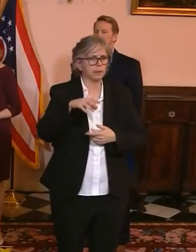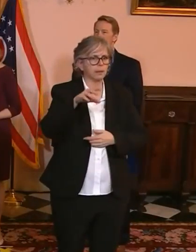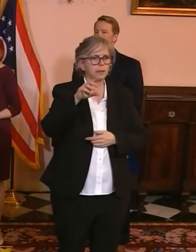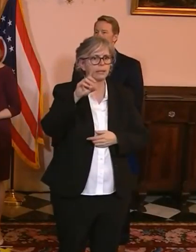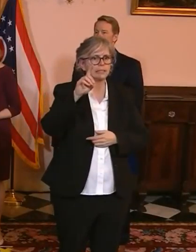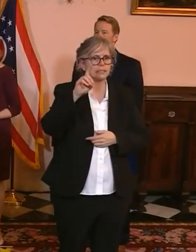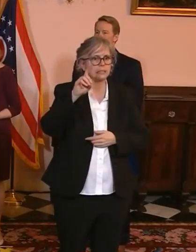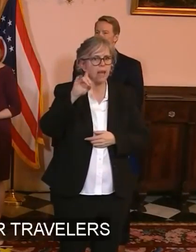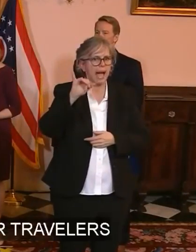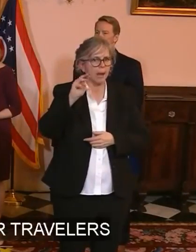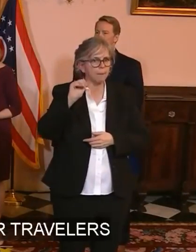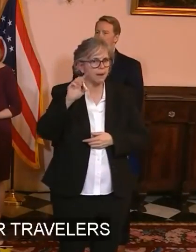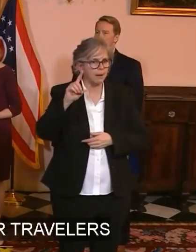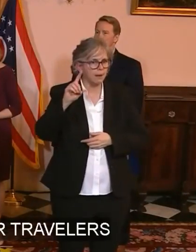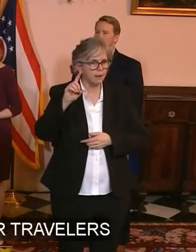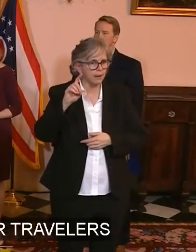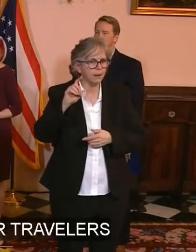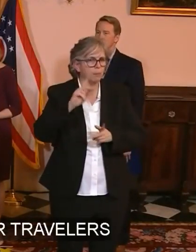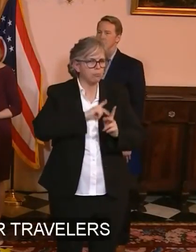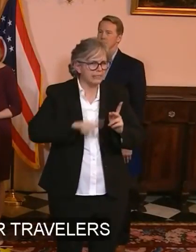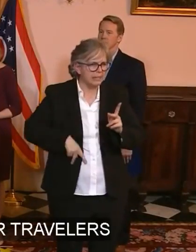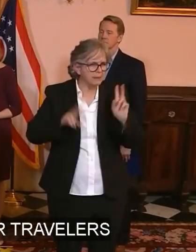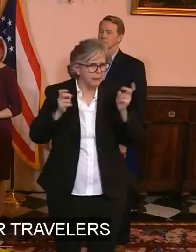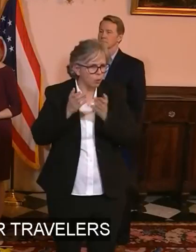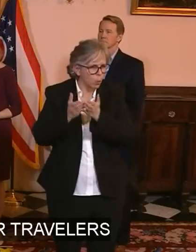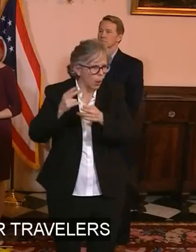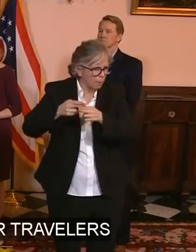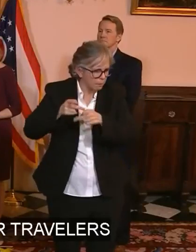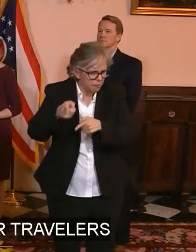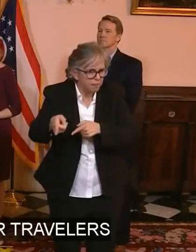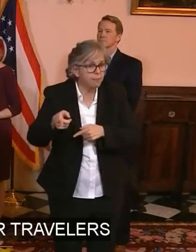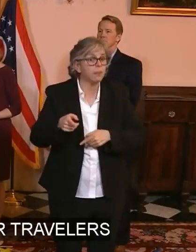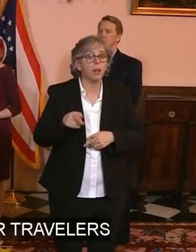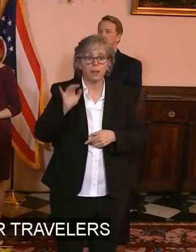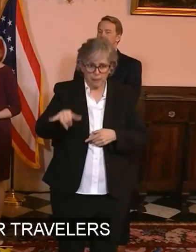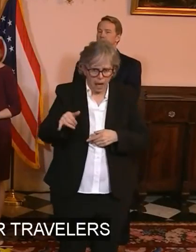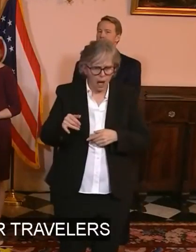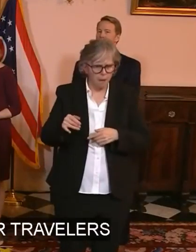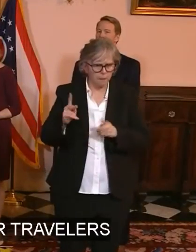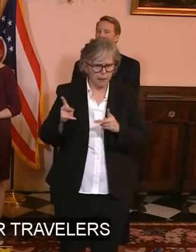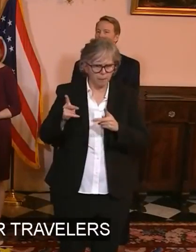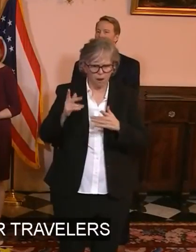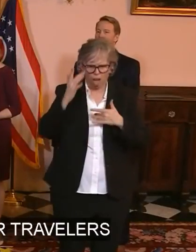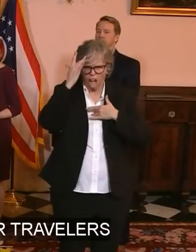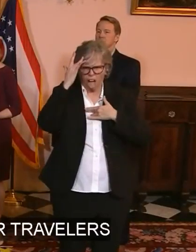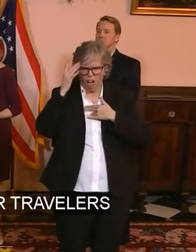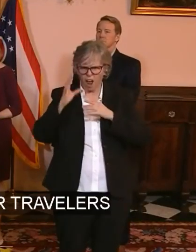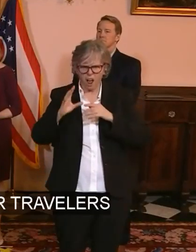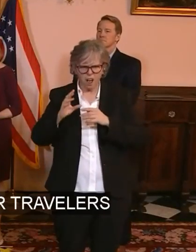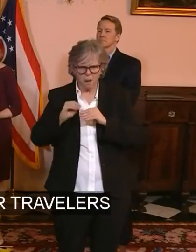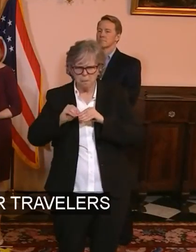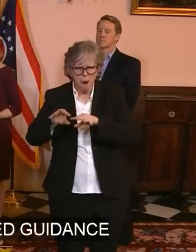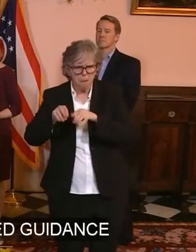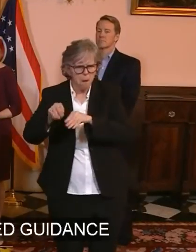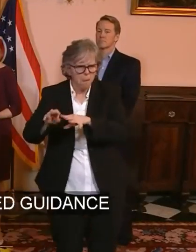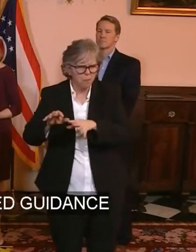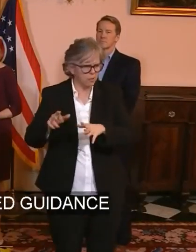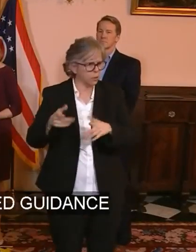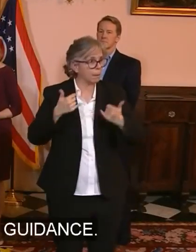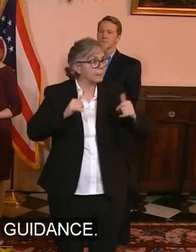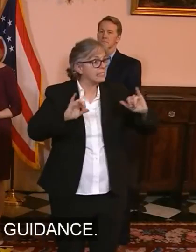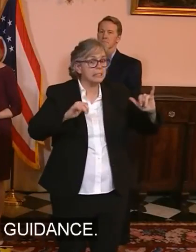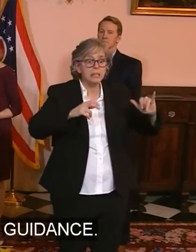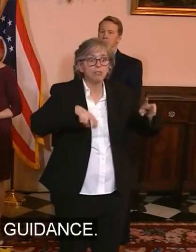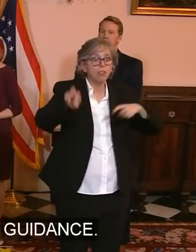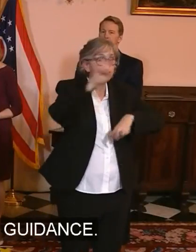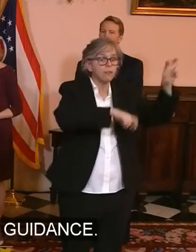we had mixed guidance, we took the most conservative of the guidance. So as we had travelers return from the 11 airports,